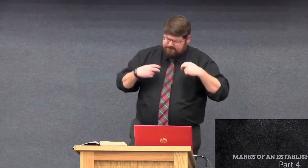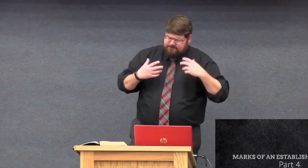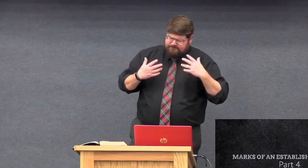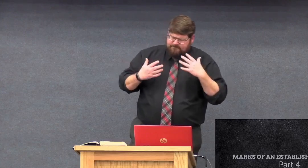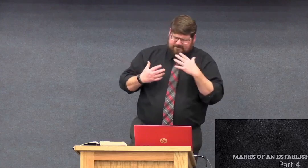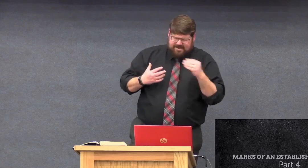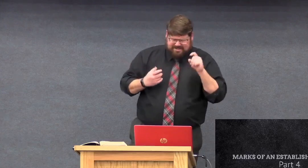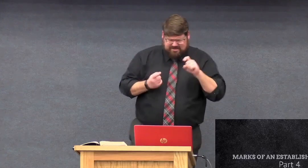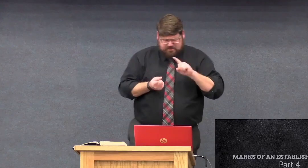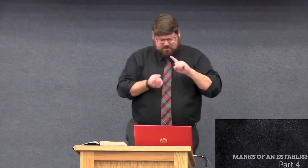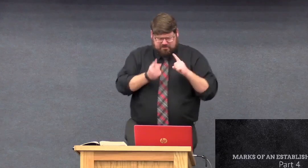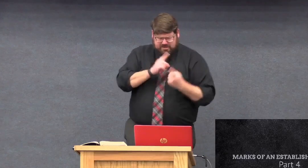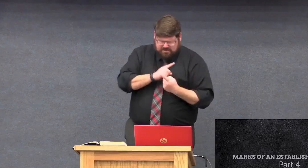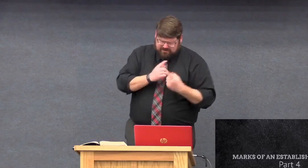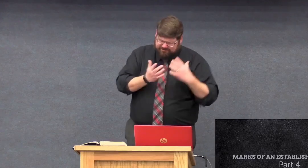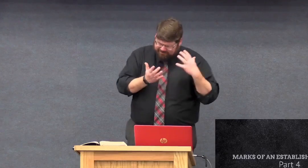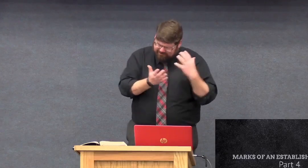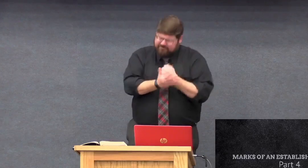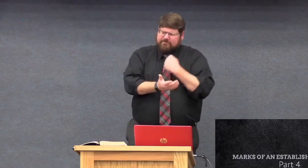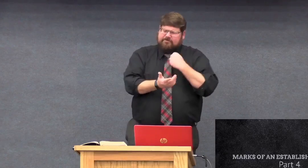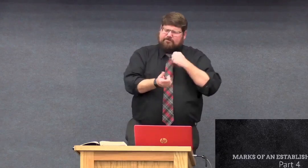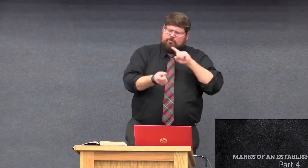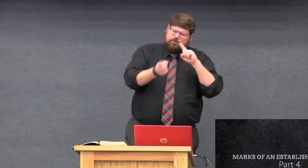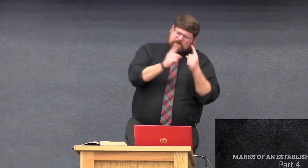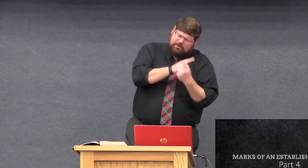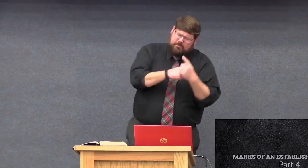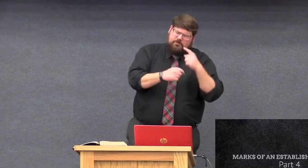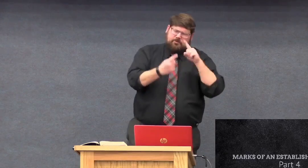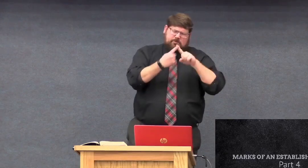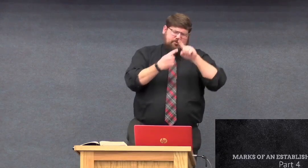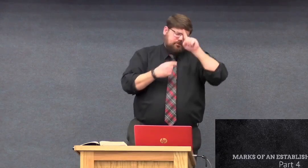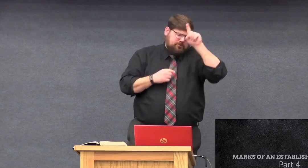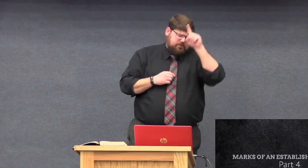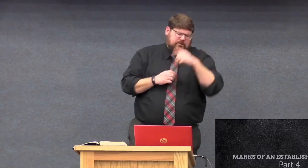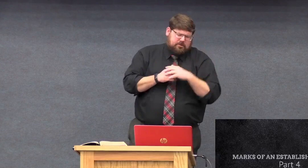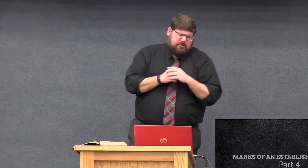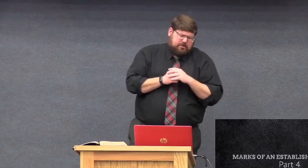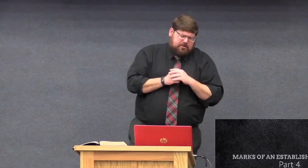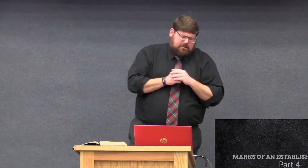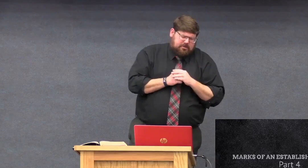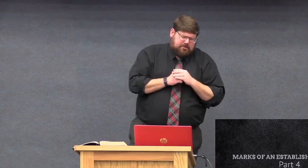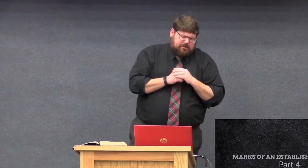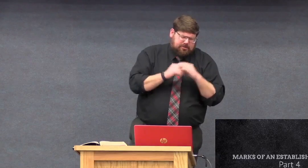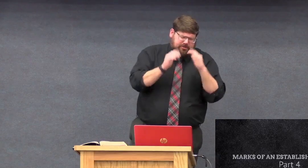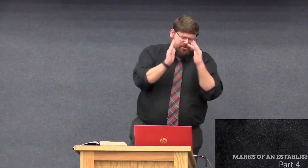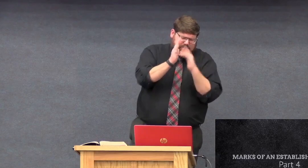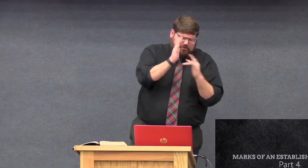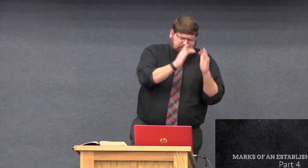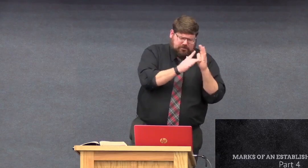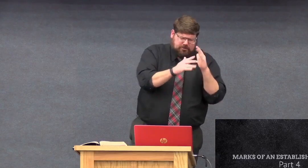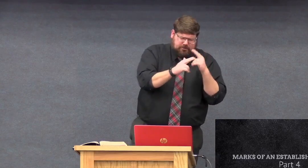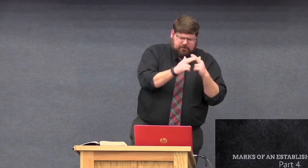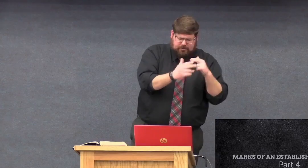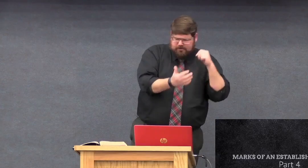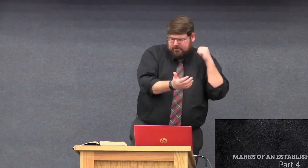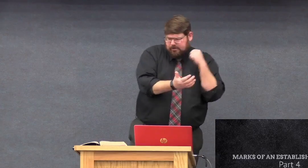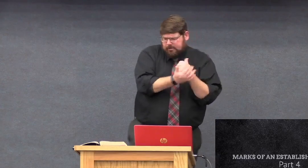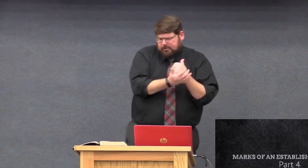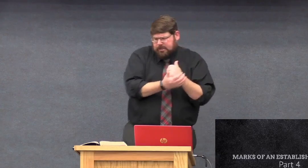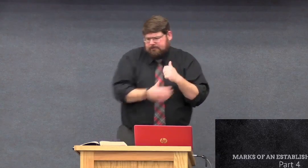deeply, reflectively, that we would repent today and turn to you. In Jesus' name, amen.